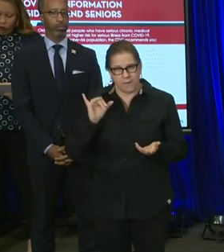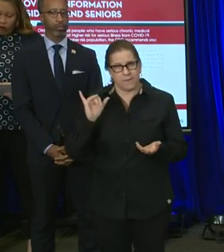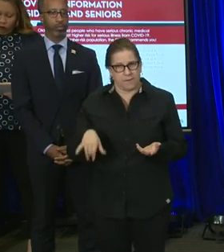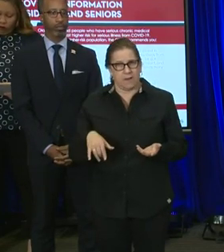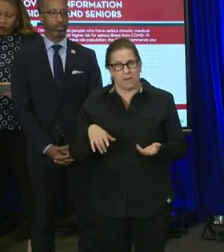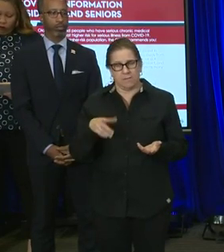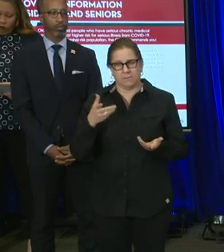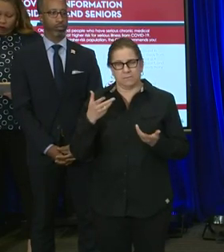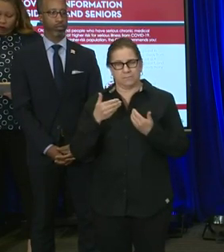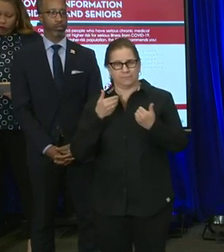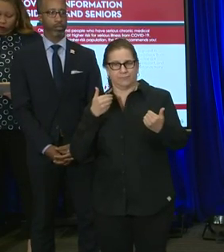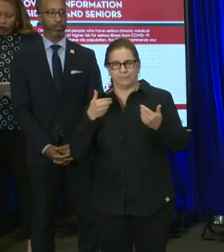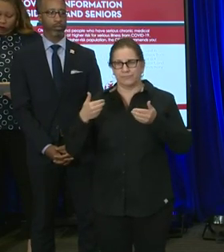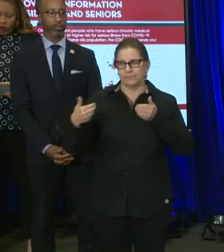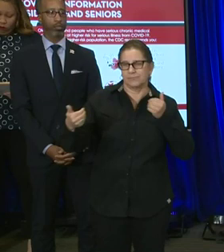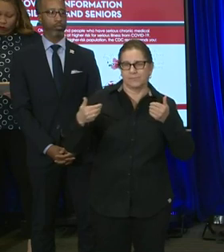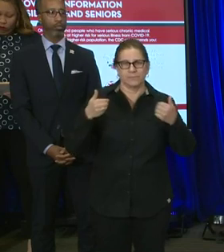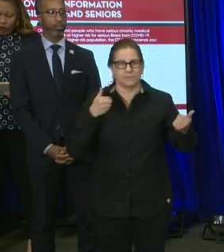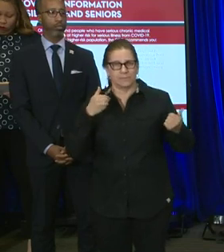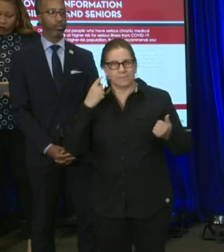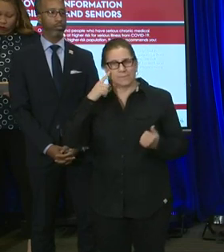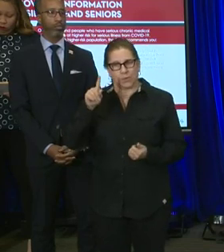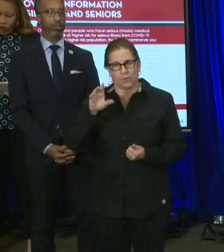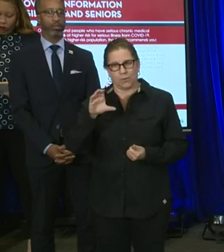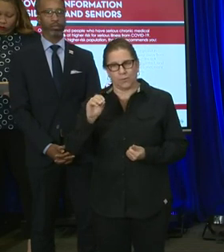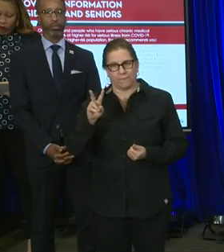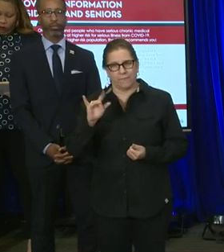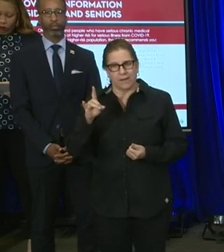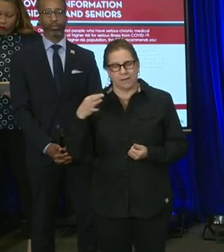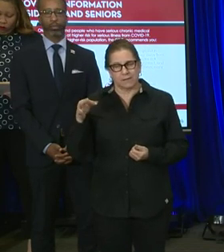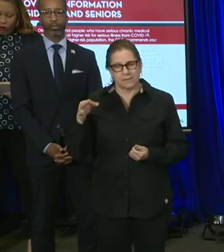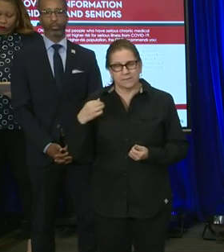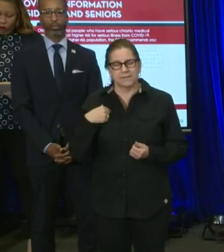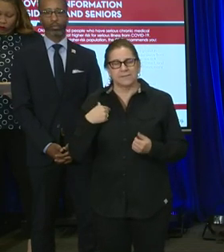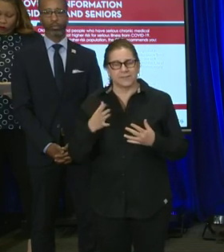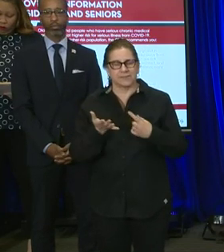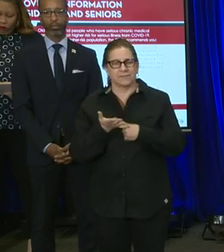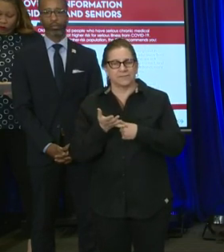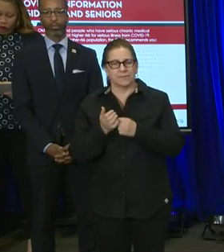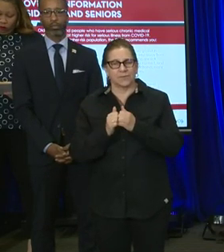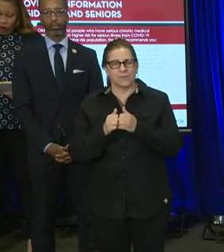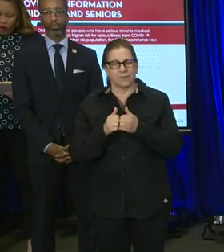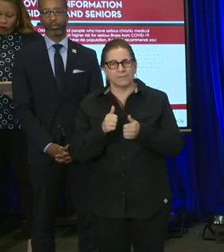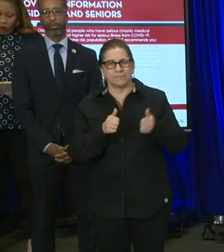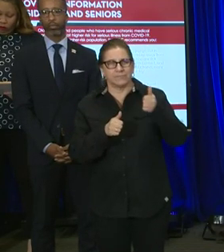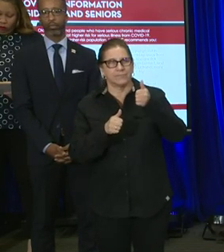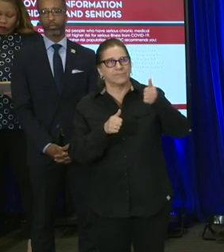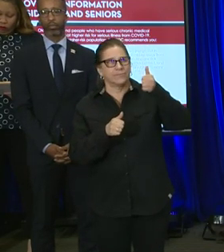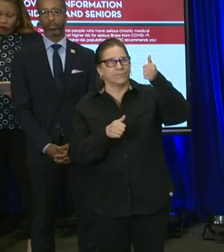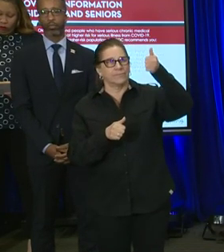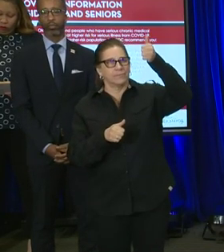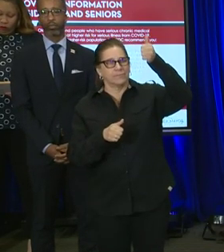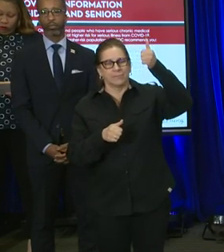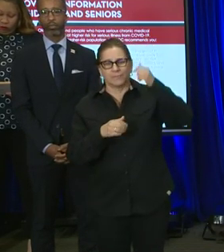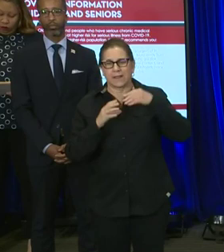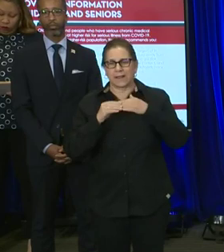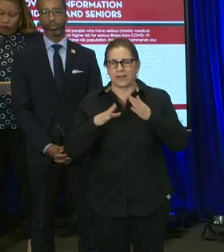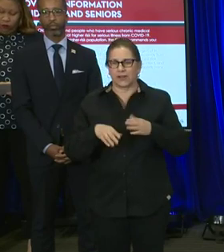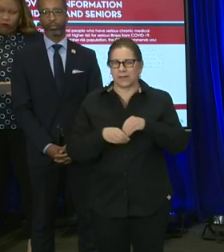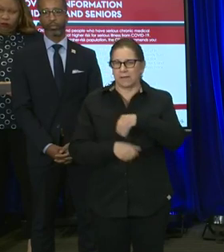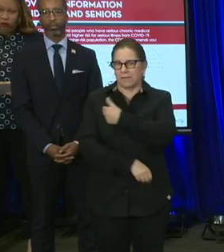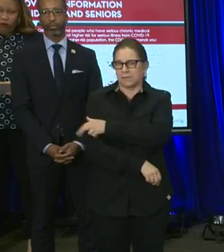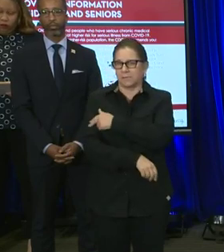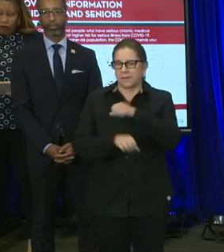days, I've spent time with the leaders of our hospitals and healthcare systems in the District of Columbia, speaking with them about